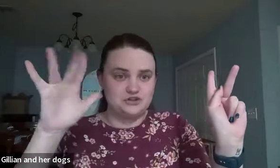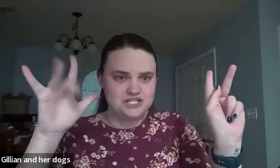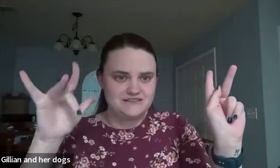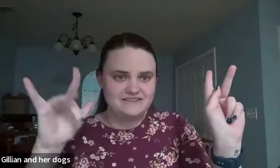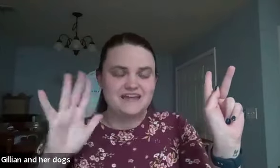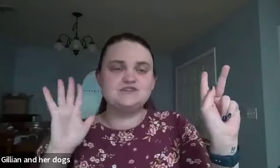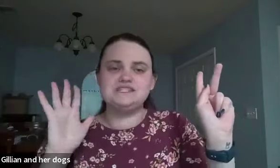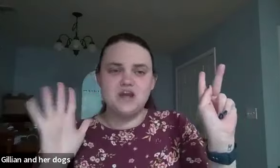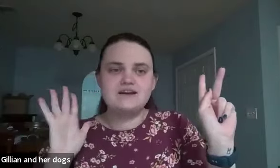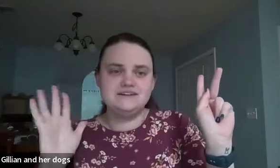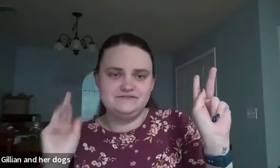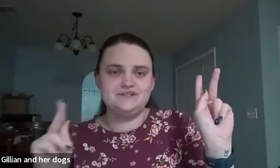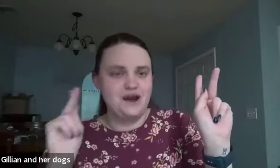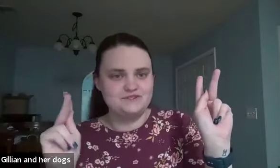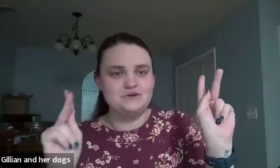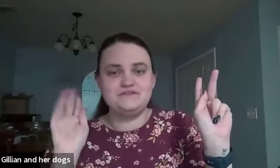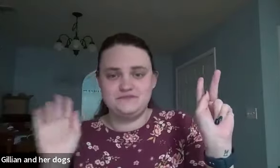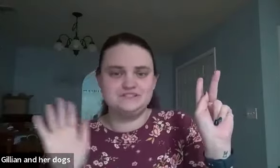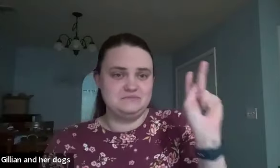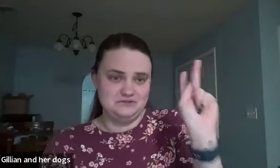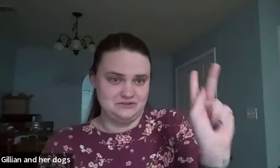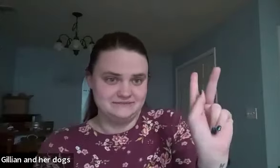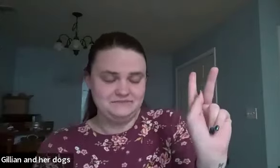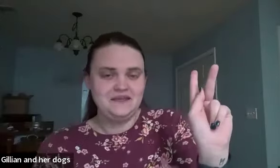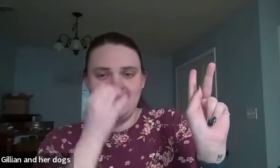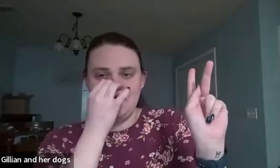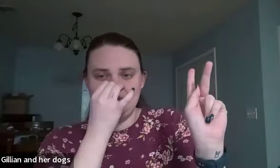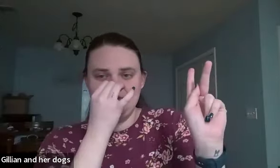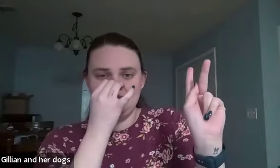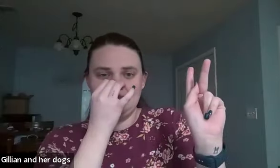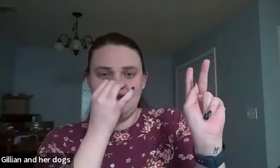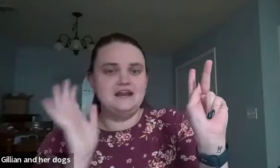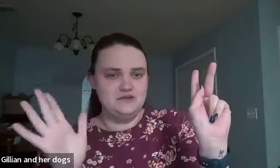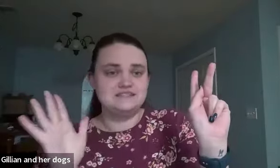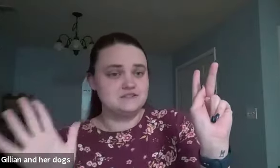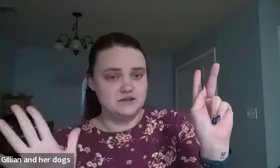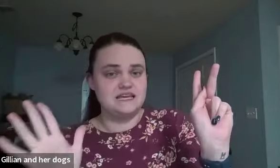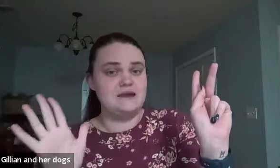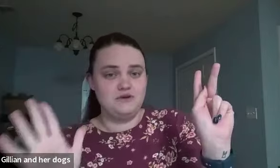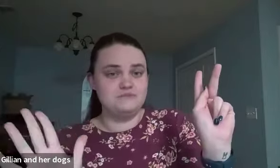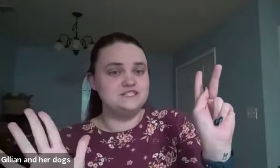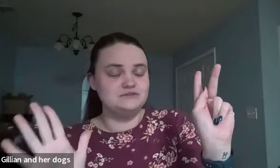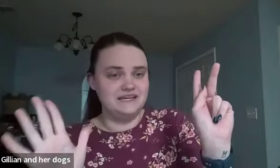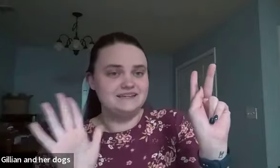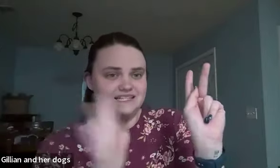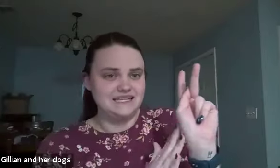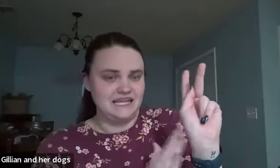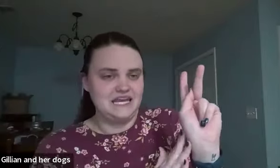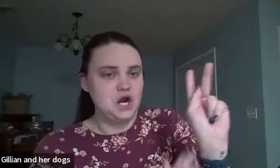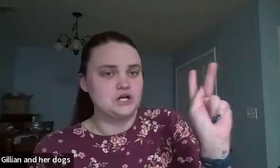to stretching like that. So it's not going to feel comfortable the first time you do it. And I know that sounds crazy. I promise you, like it